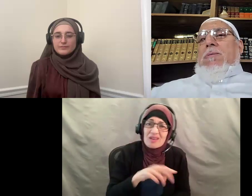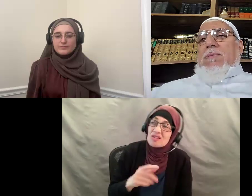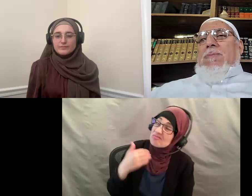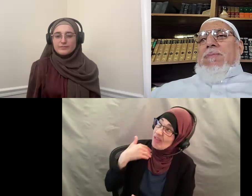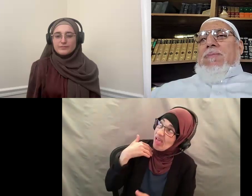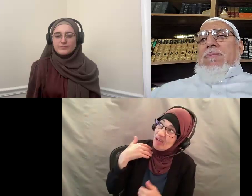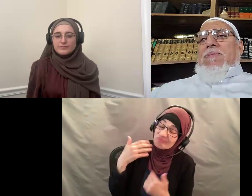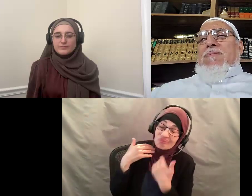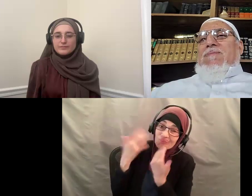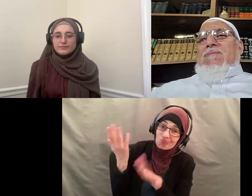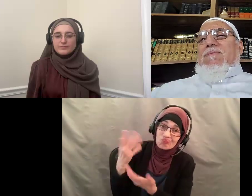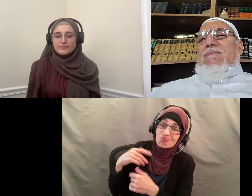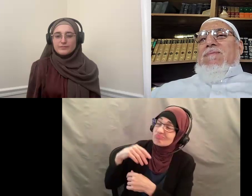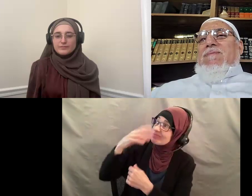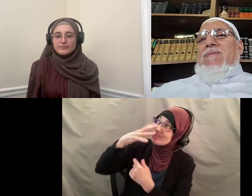out.